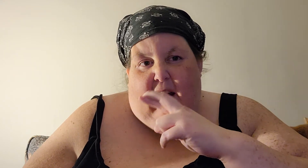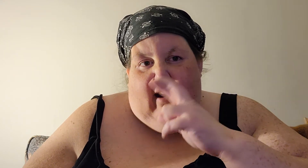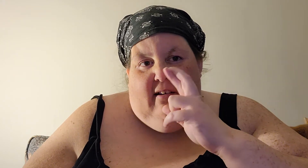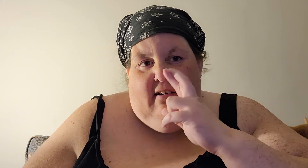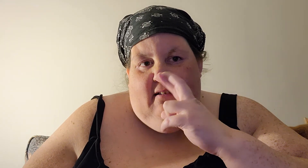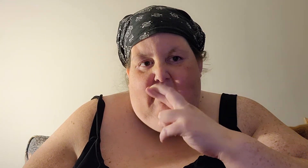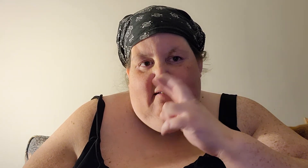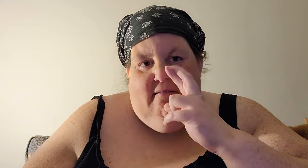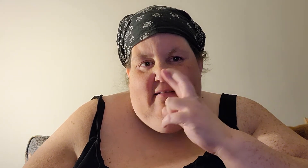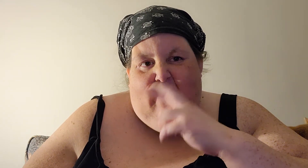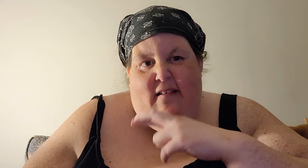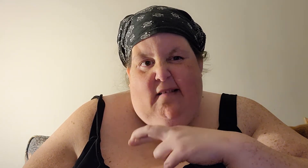rat.